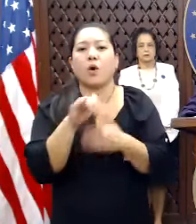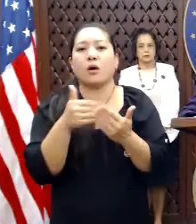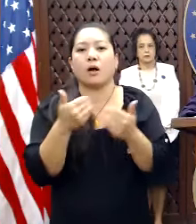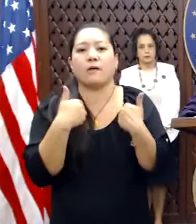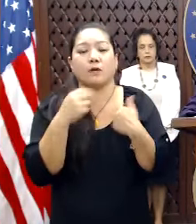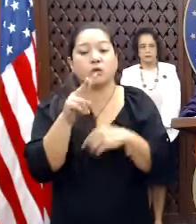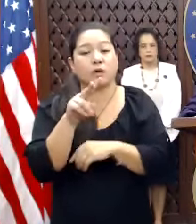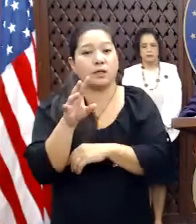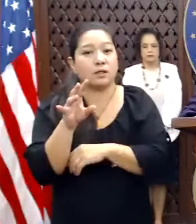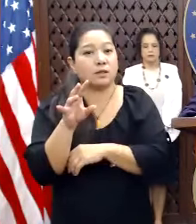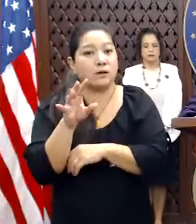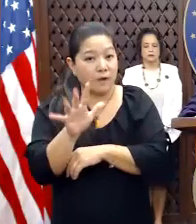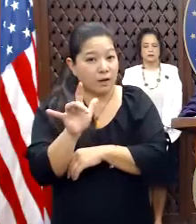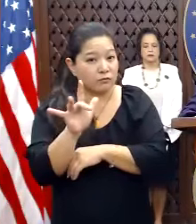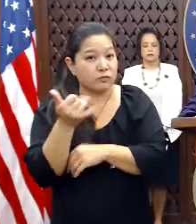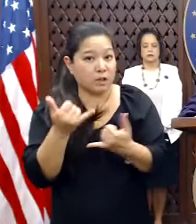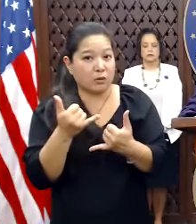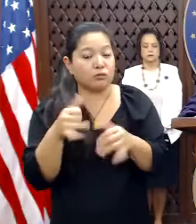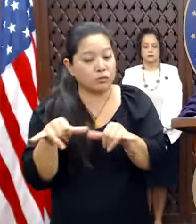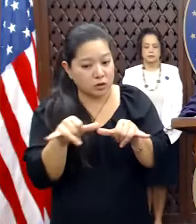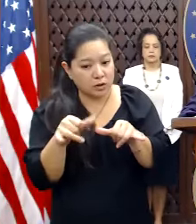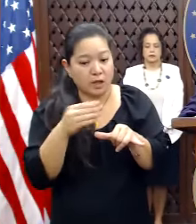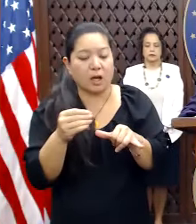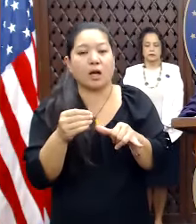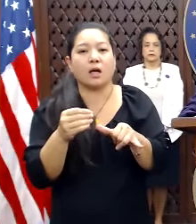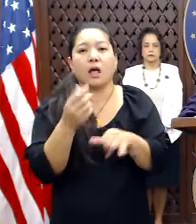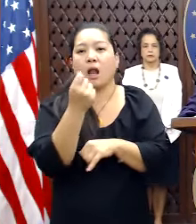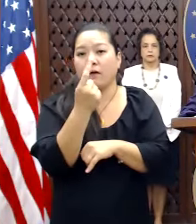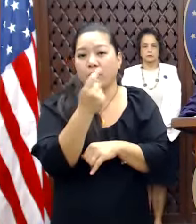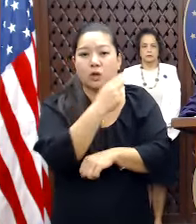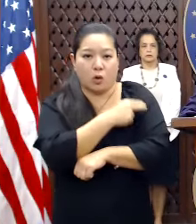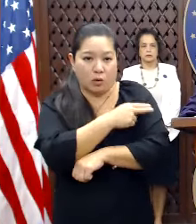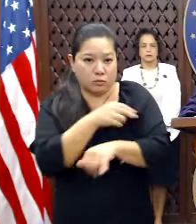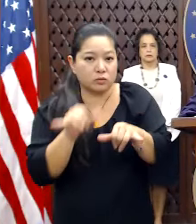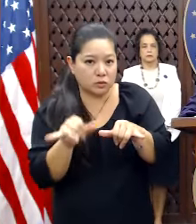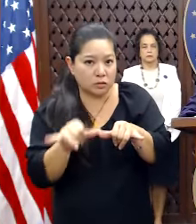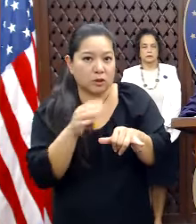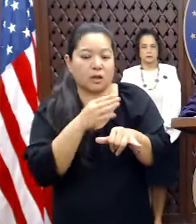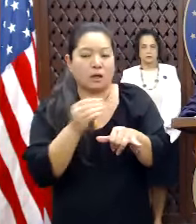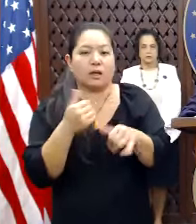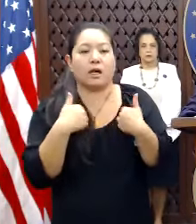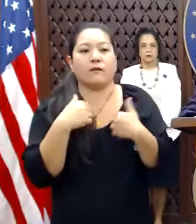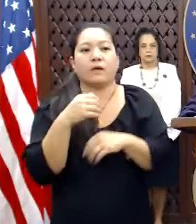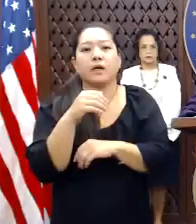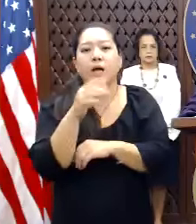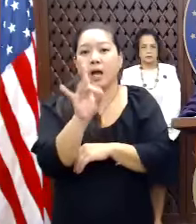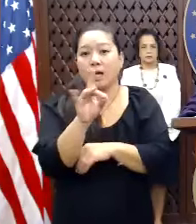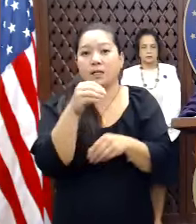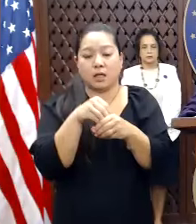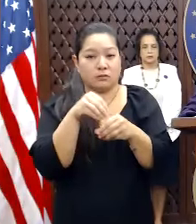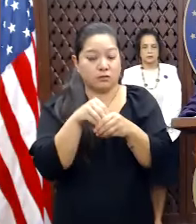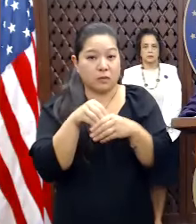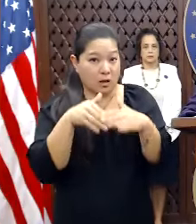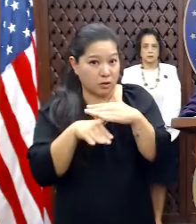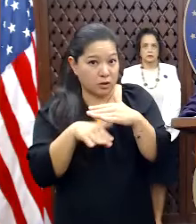25 are stable, 11 are hospitalized, and the breakdown of those 11, we have 8 in the inpatient facility at